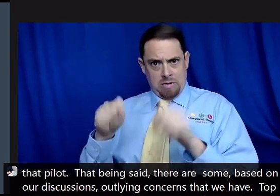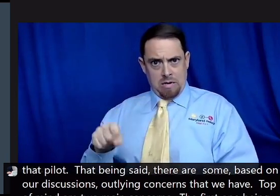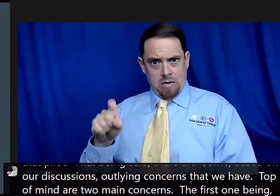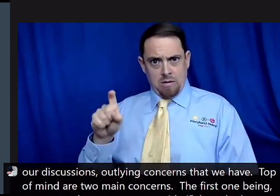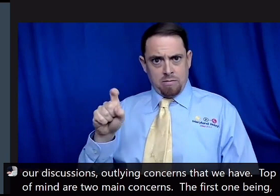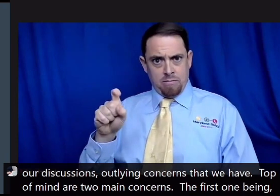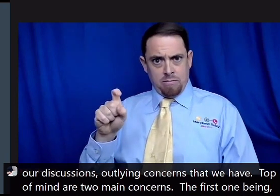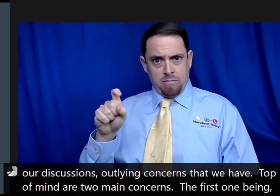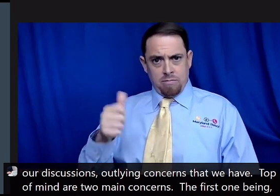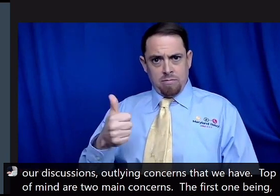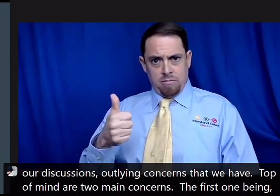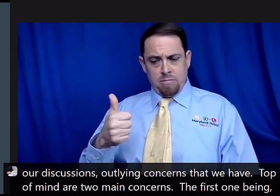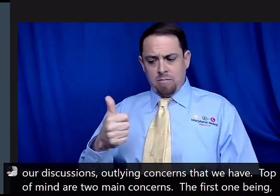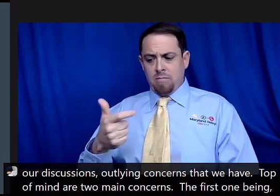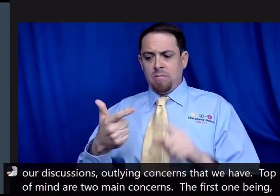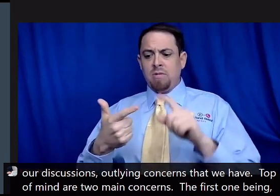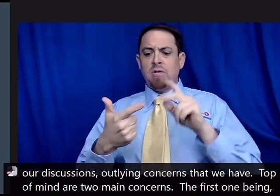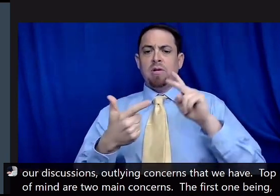their state?